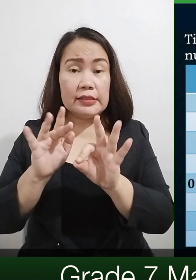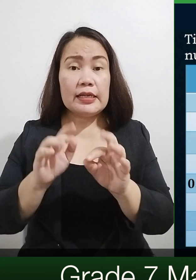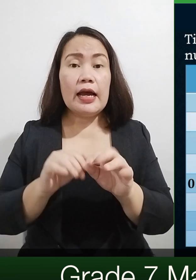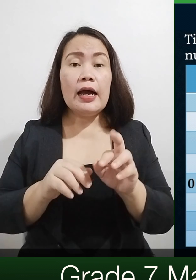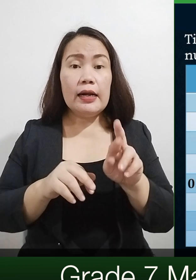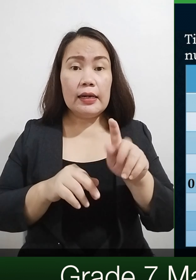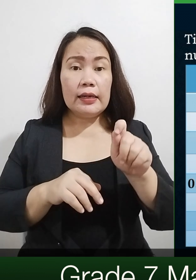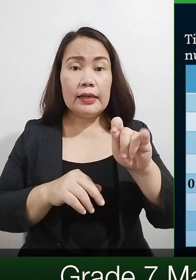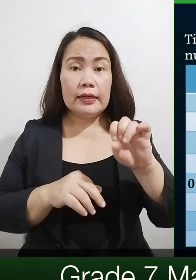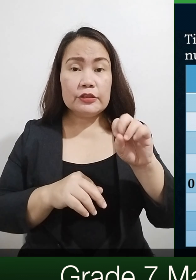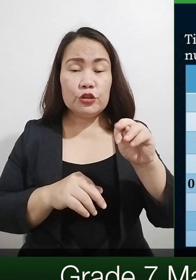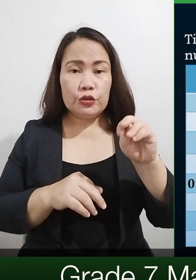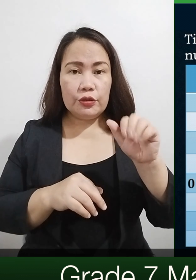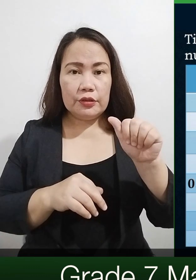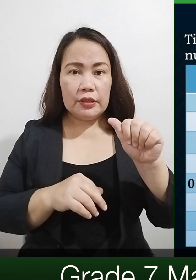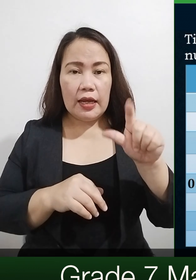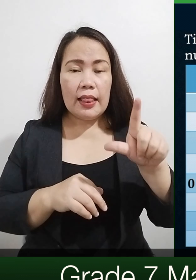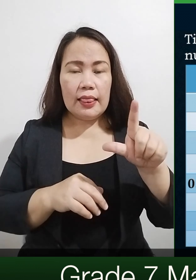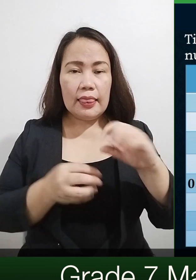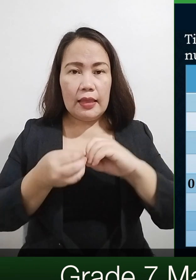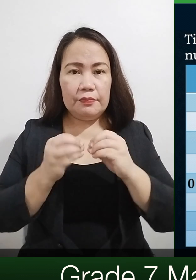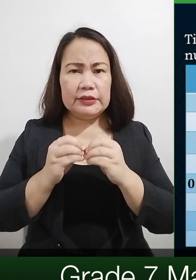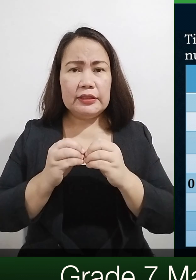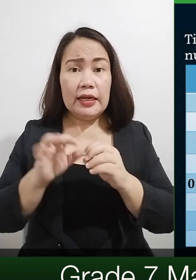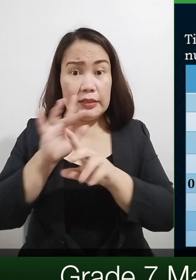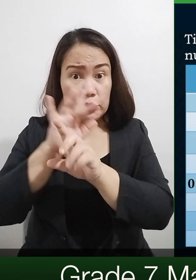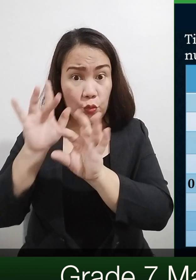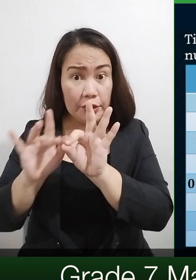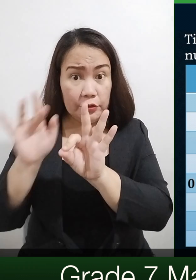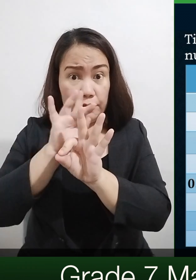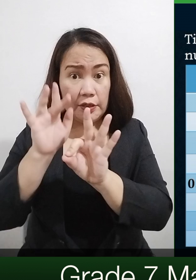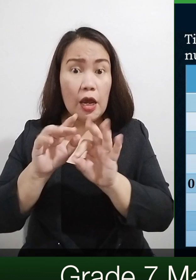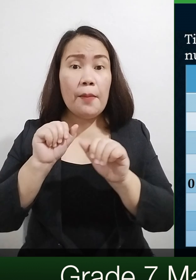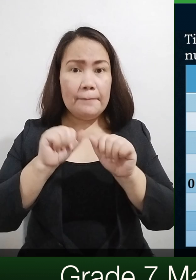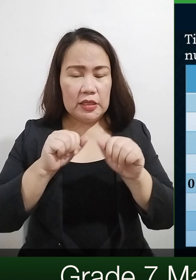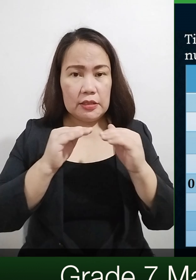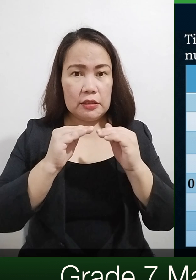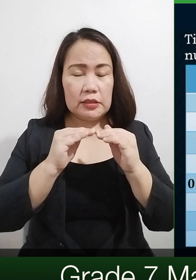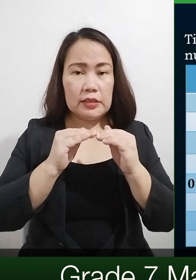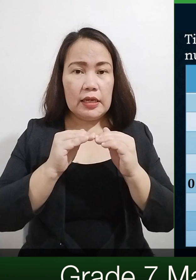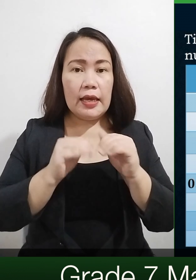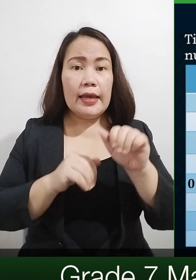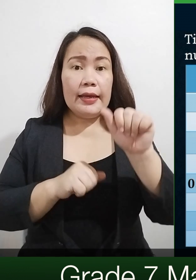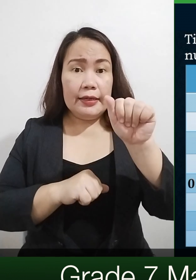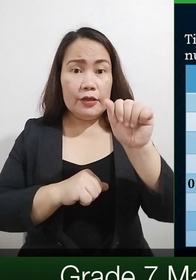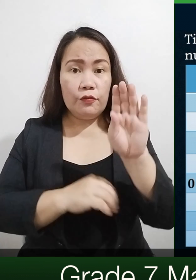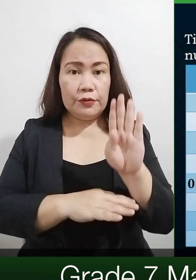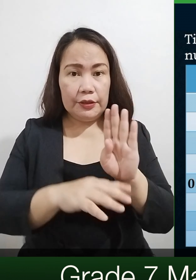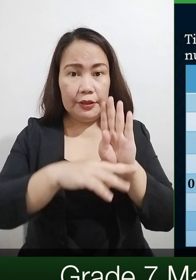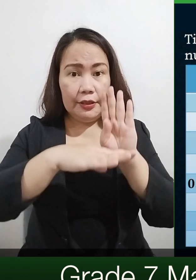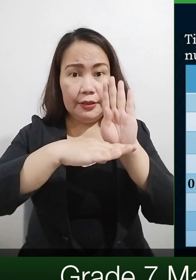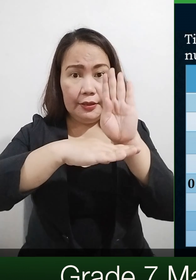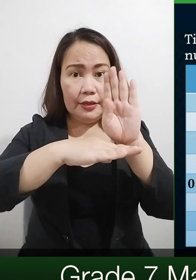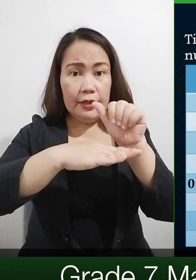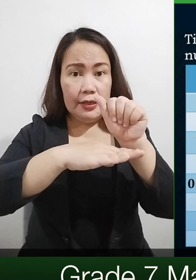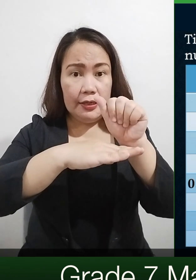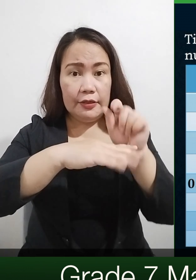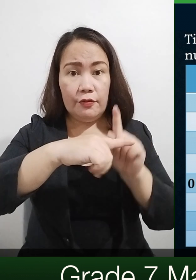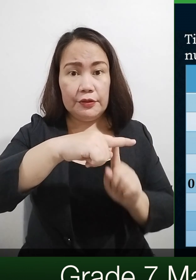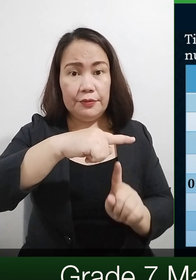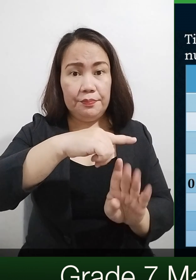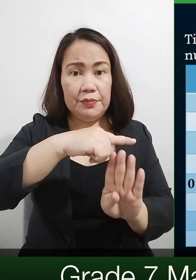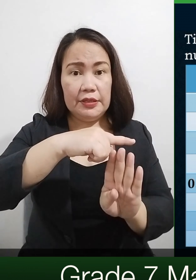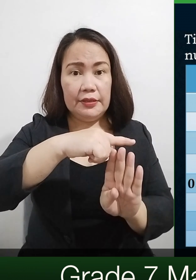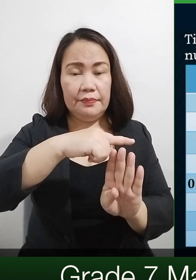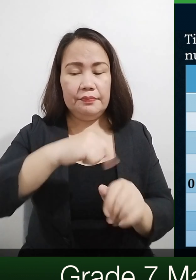number kasi yung square root ng 9 can be expressed in the form of A over B. Okay? So, square root of